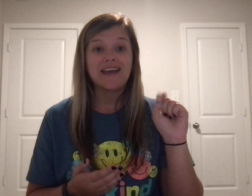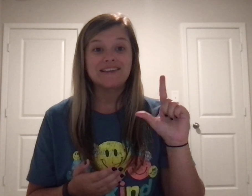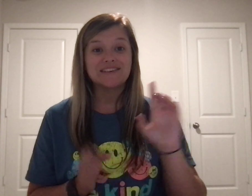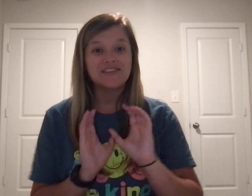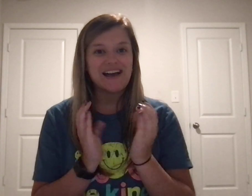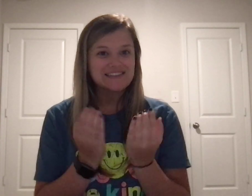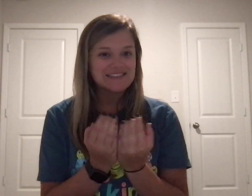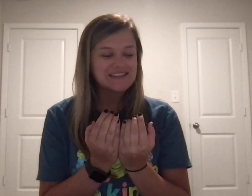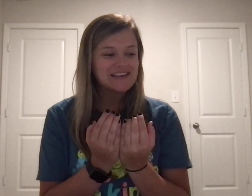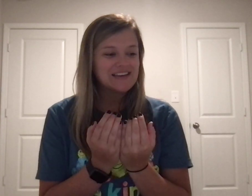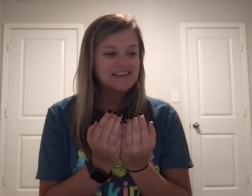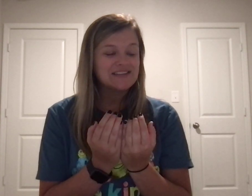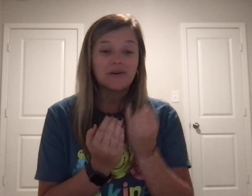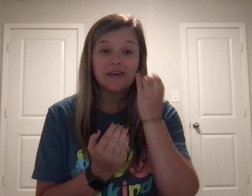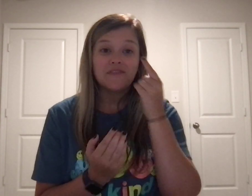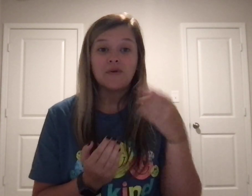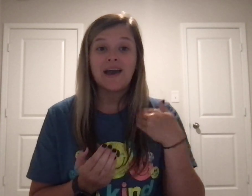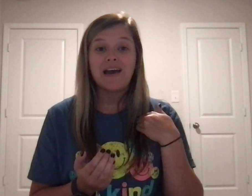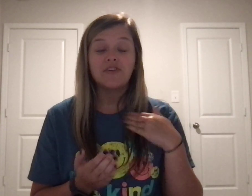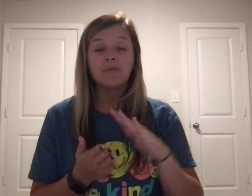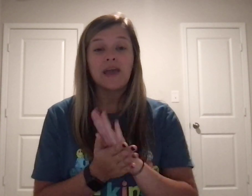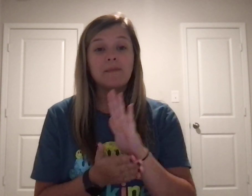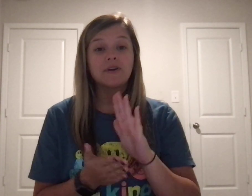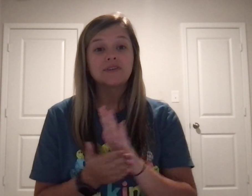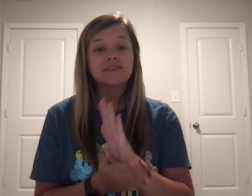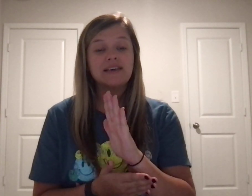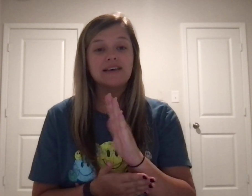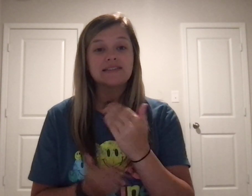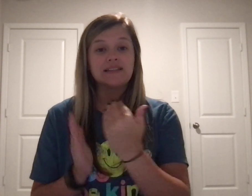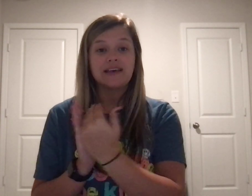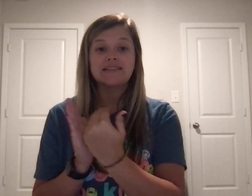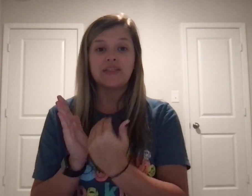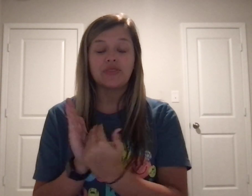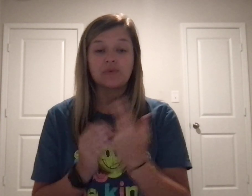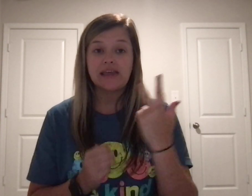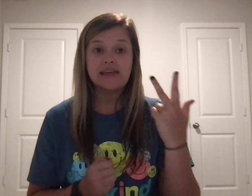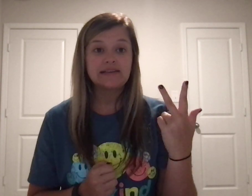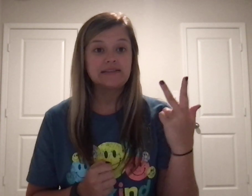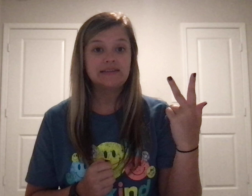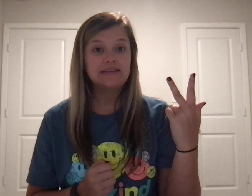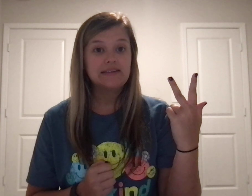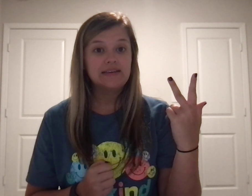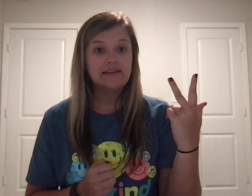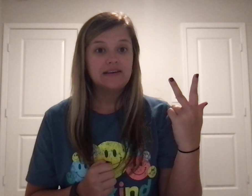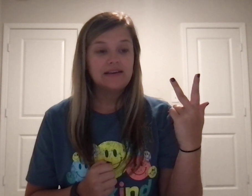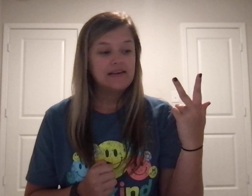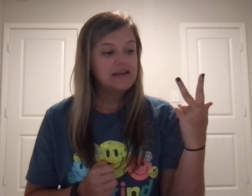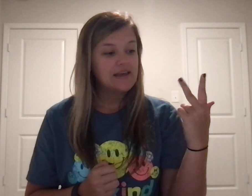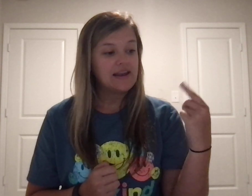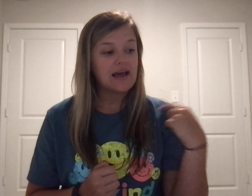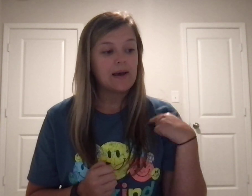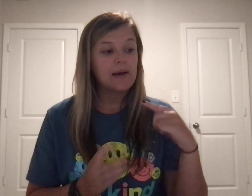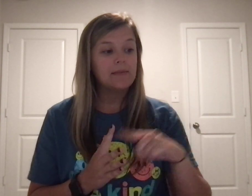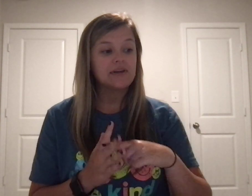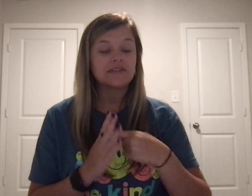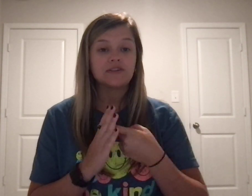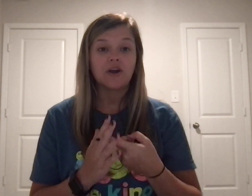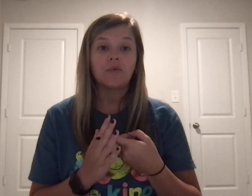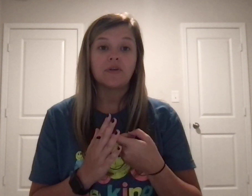ASL class. So if you have your papers, it's lesson 3. And I'm going to start with all of